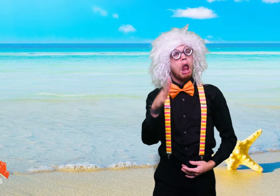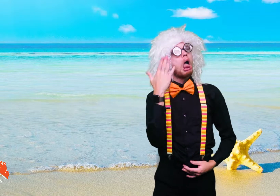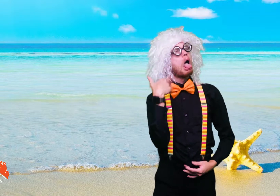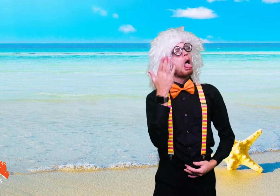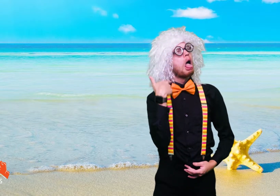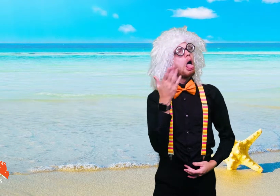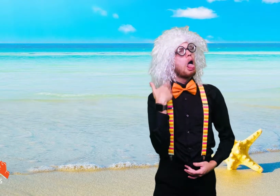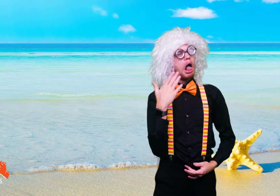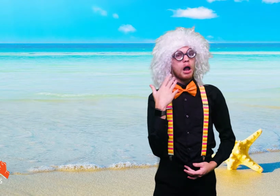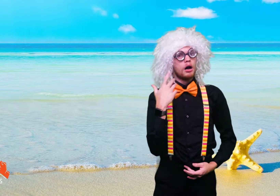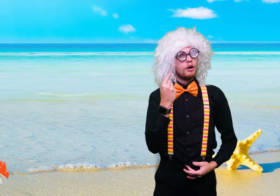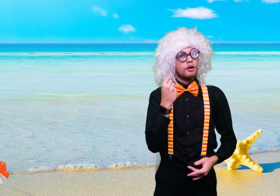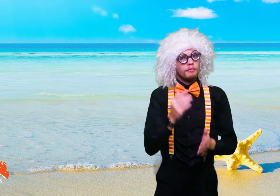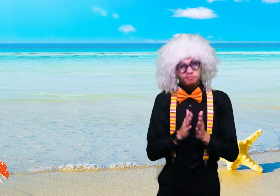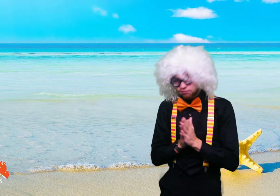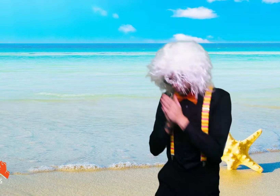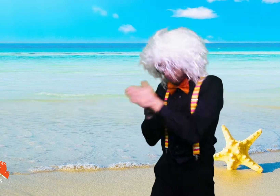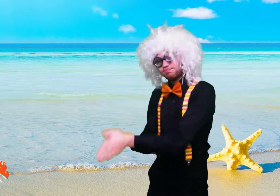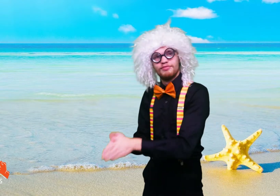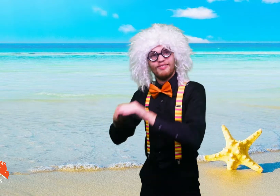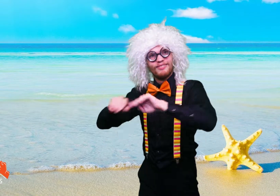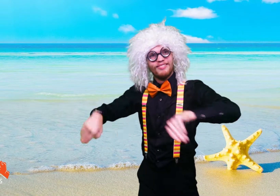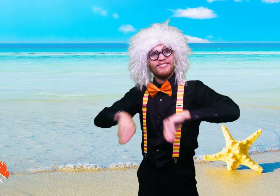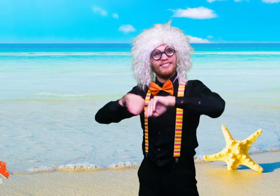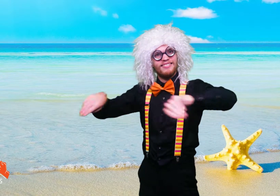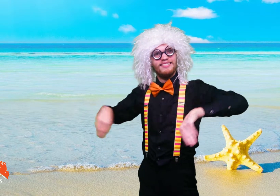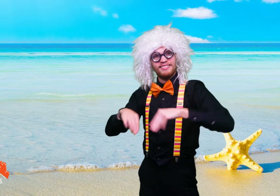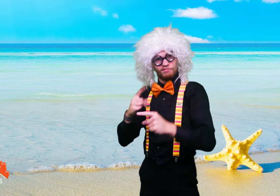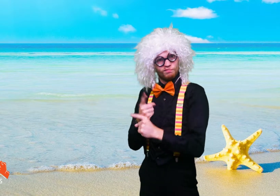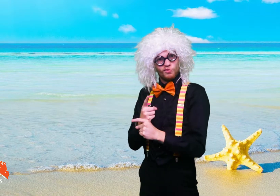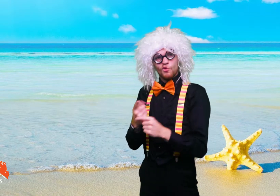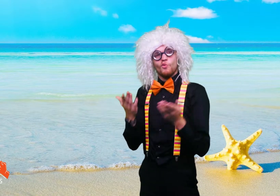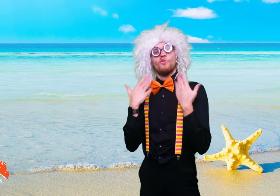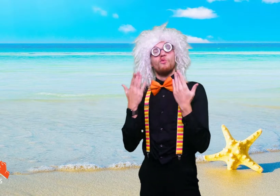Because it's so hot, and people like to swim to cool off.